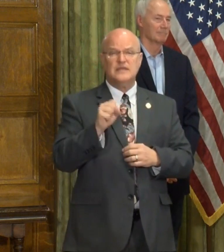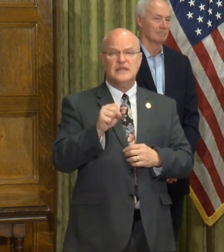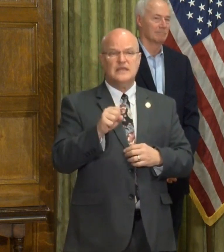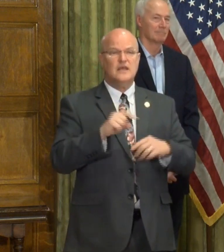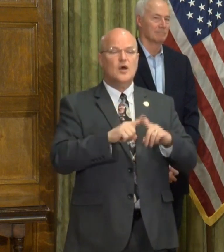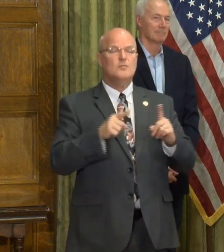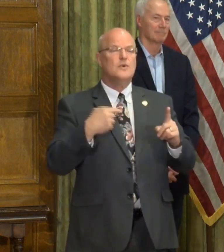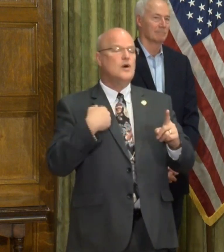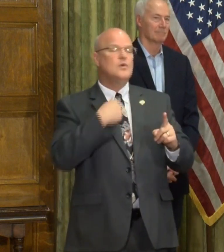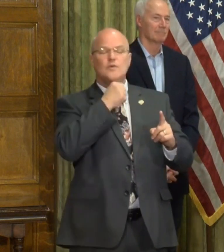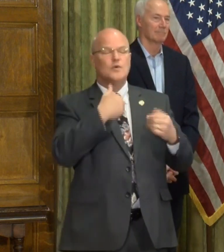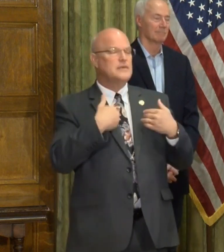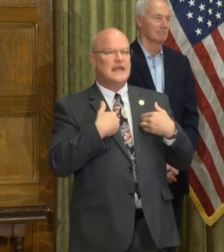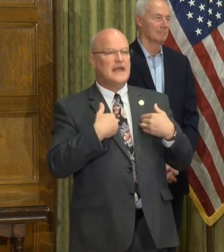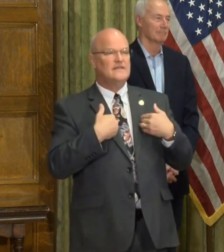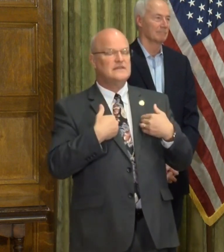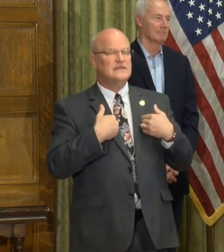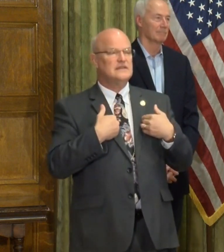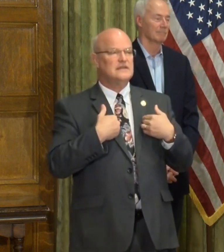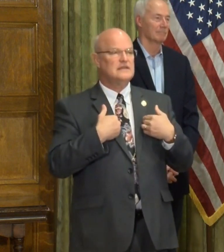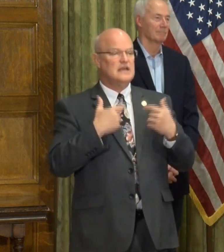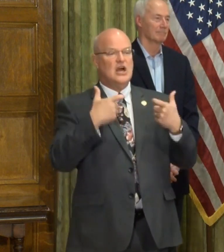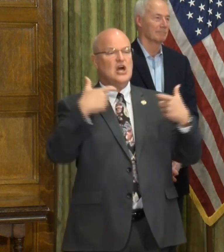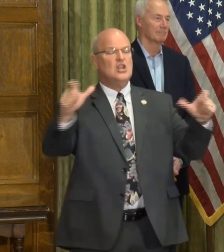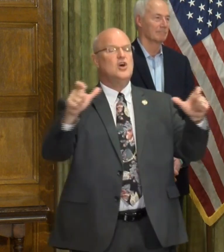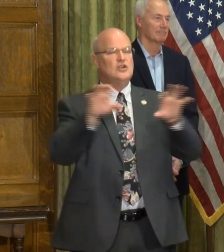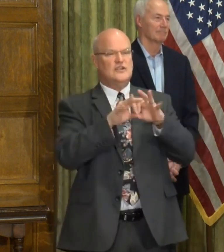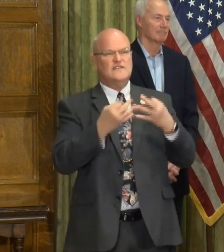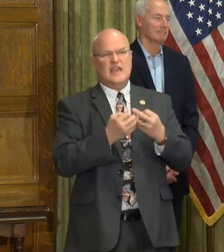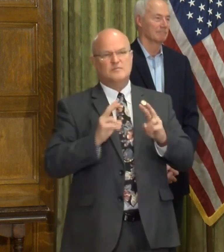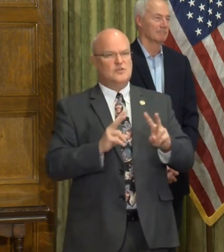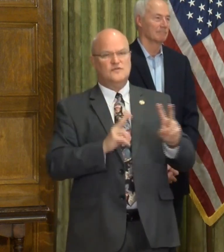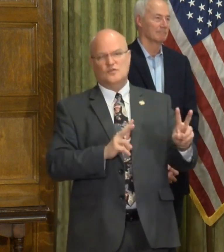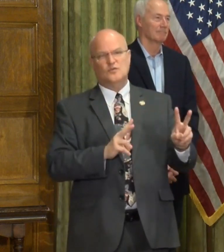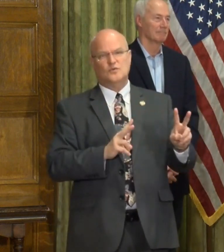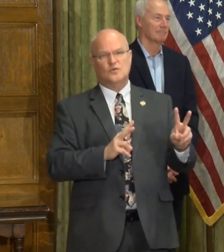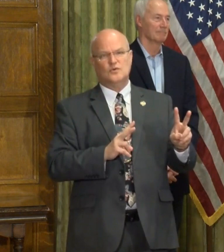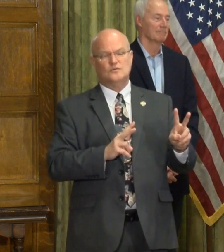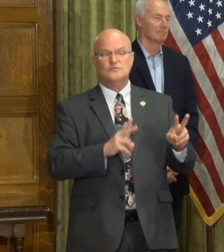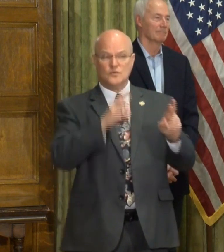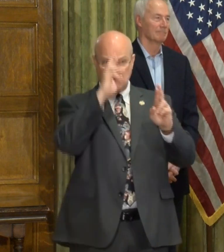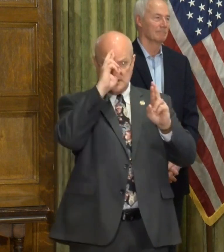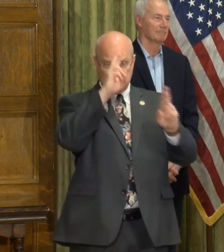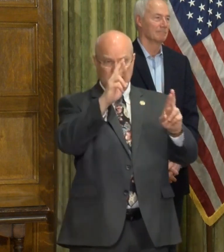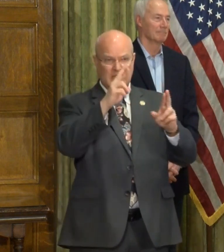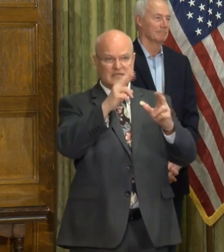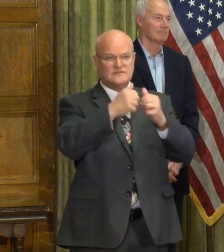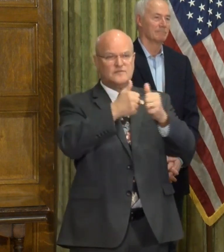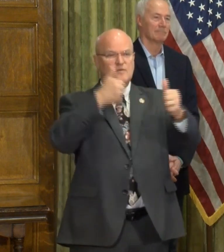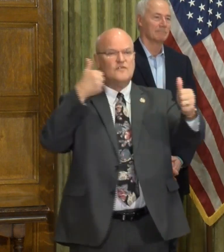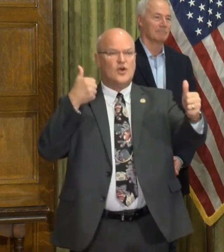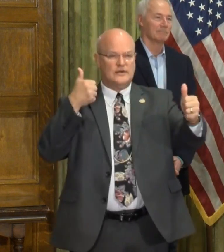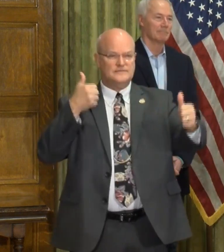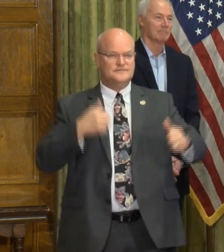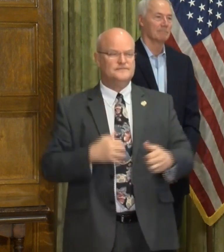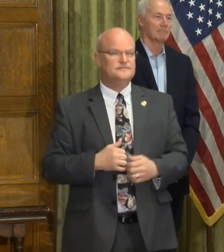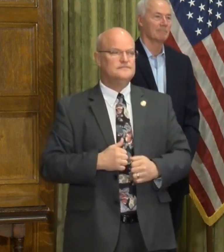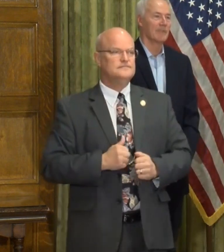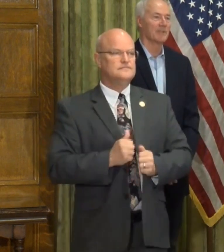him, but we won't be having a large family funeral. We'll pay our respects from afar.